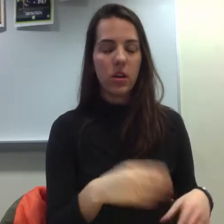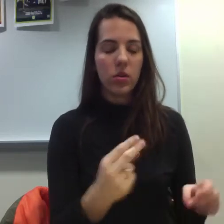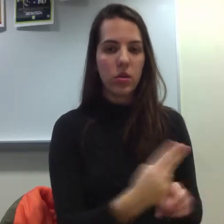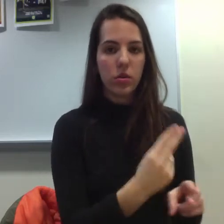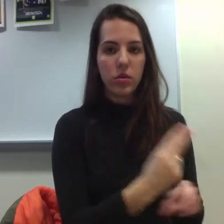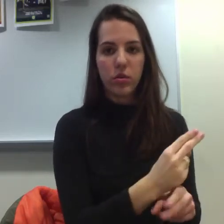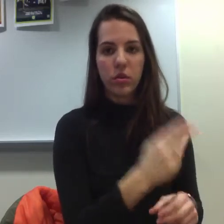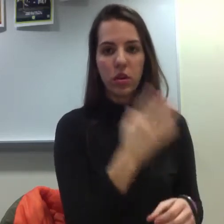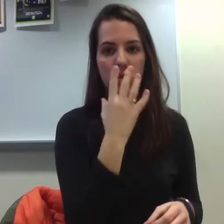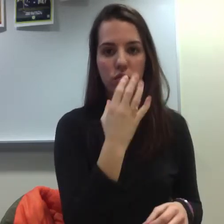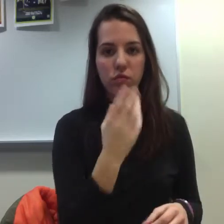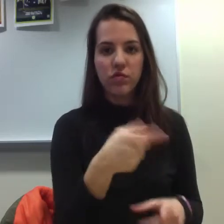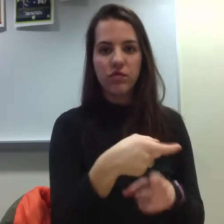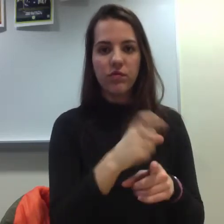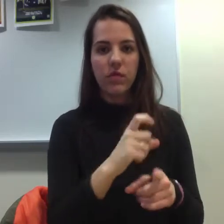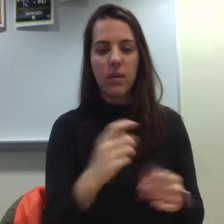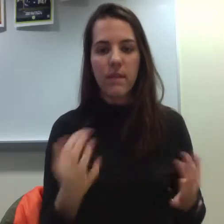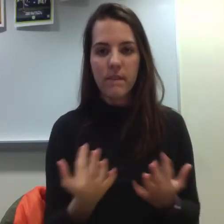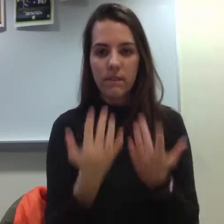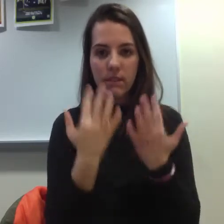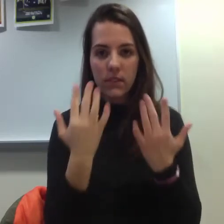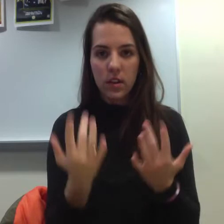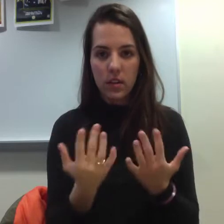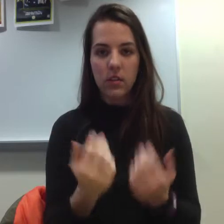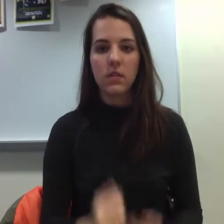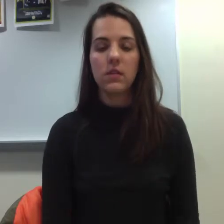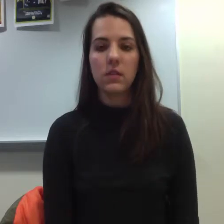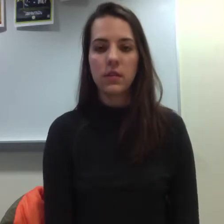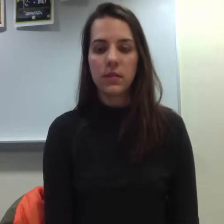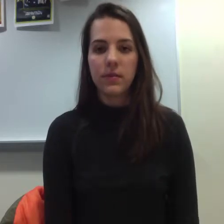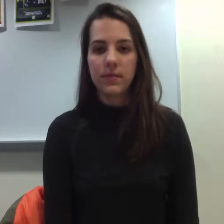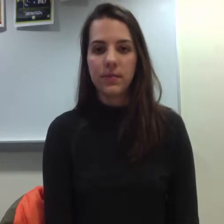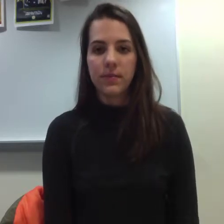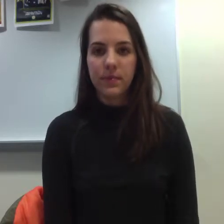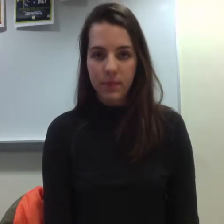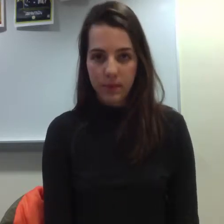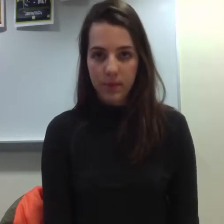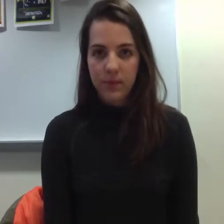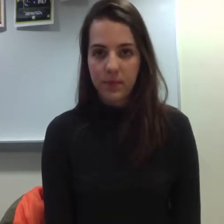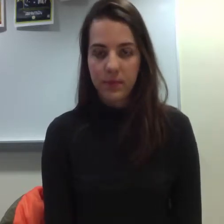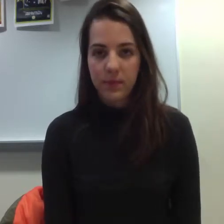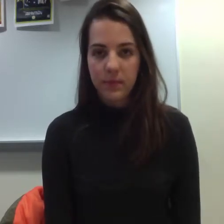This was kept gleaming all the time by my grandmother, who polished it regularly.